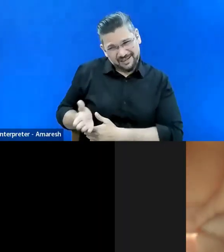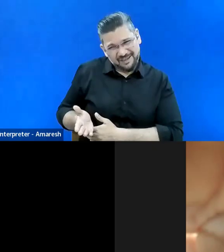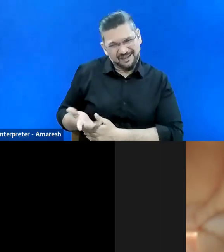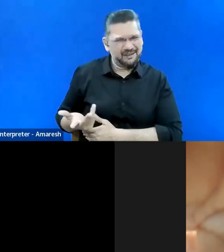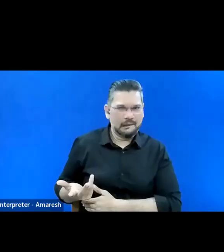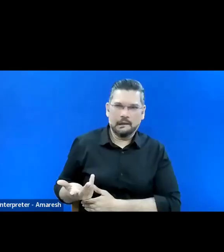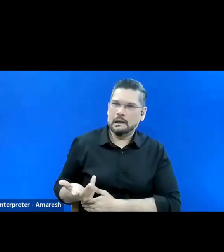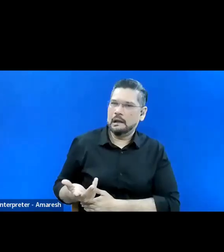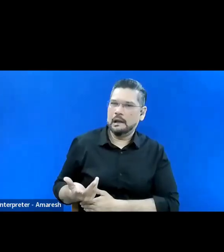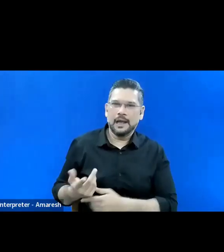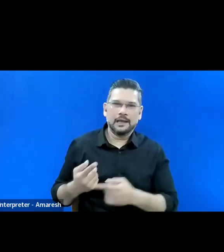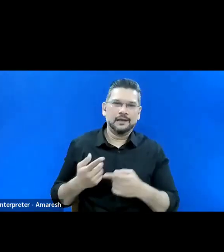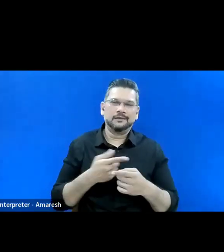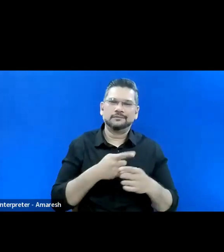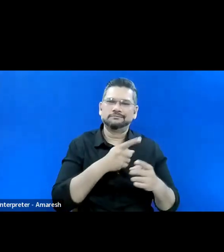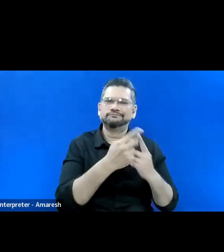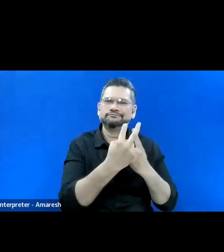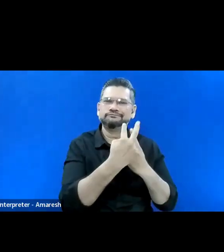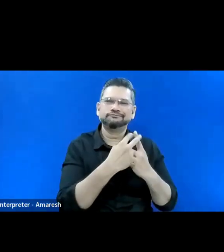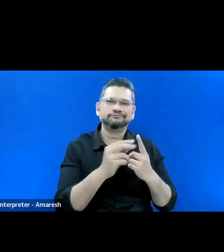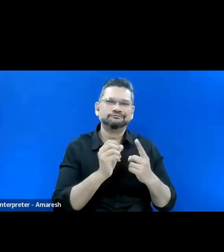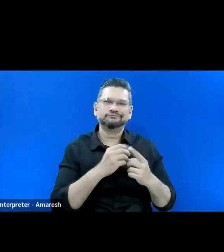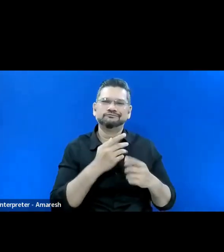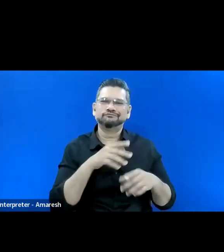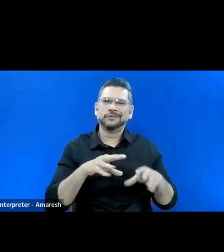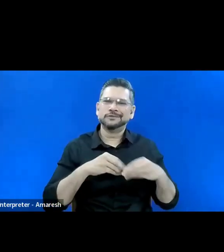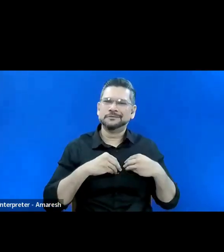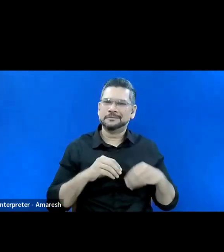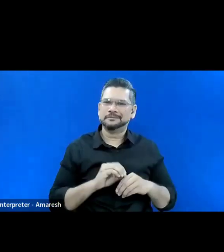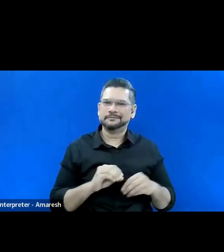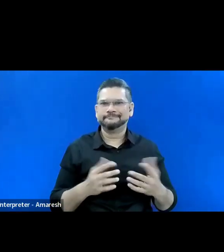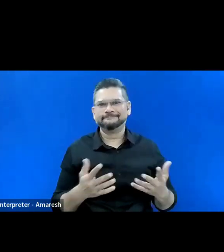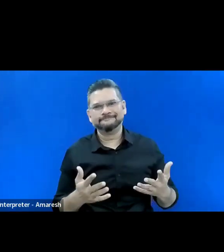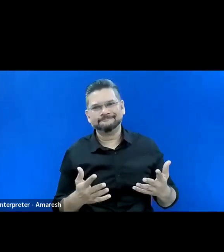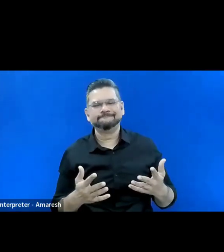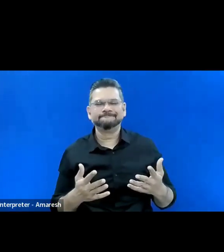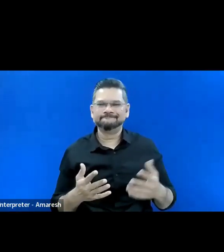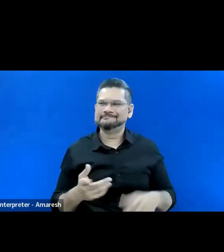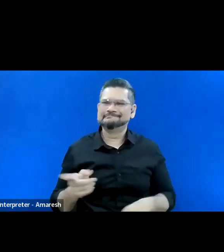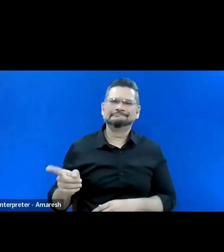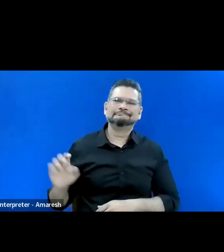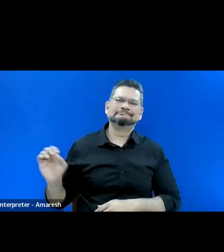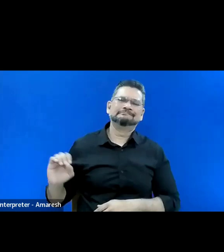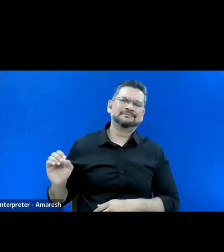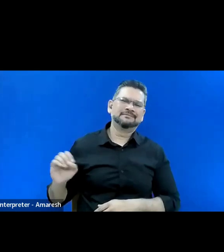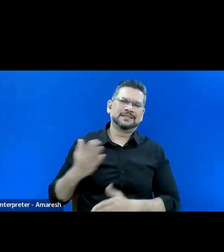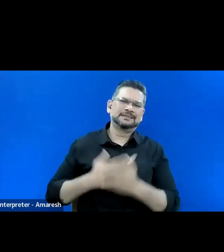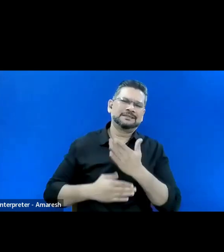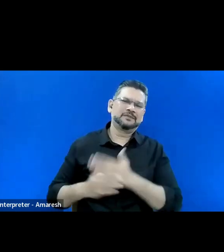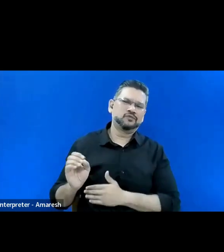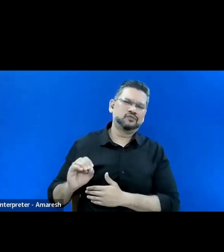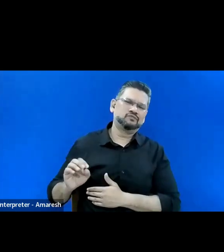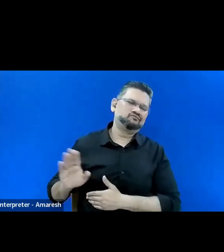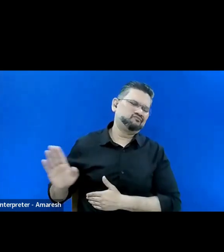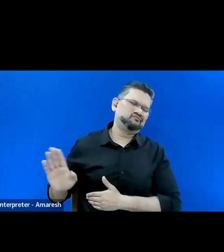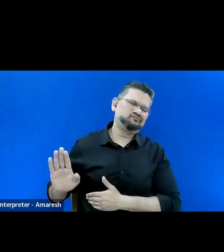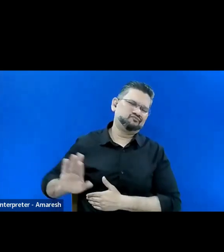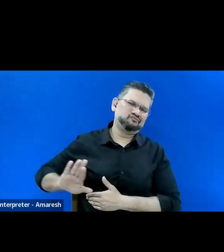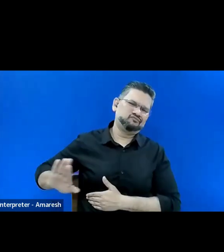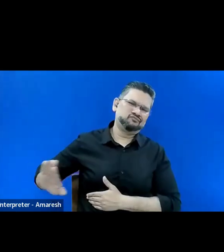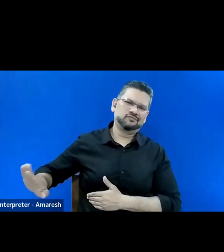information being used against us to discredit us, to question the validity of our experience as women with